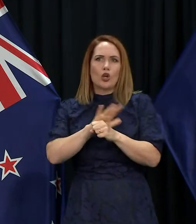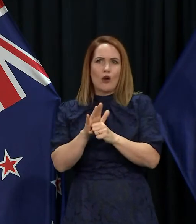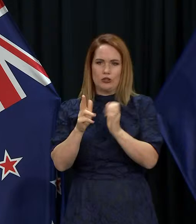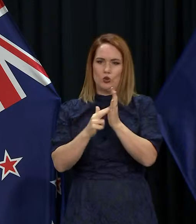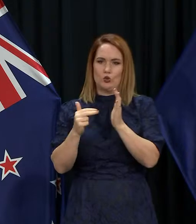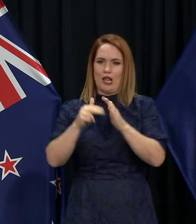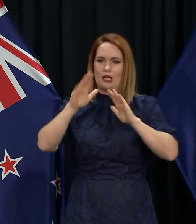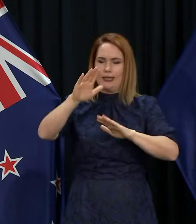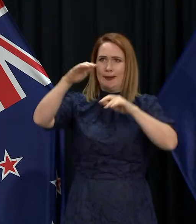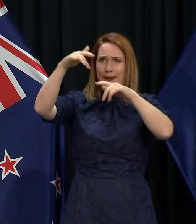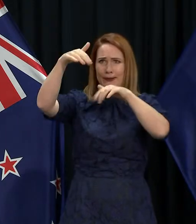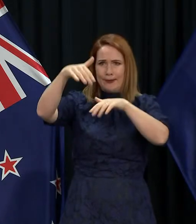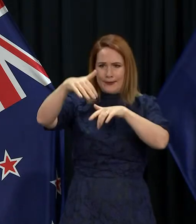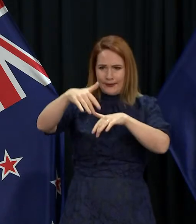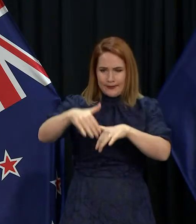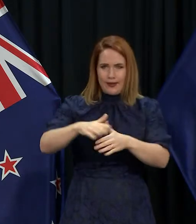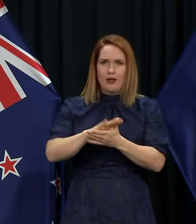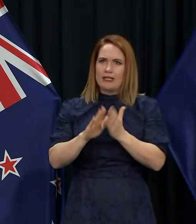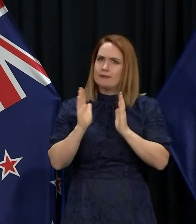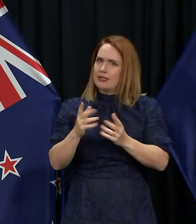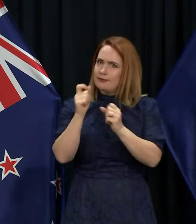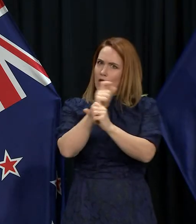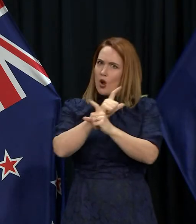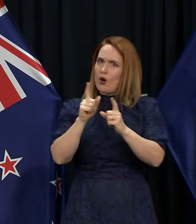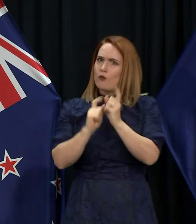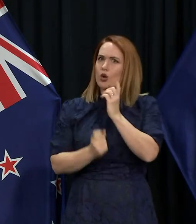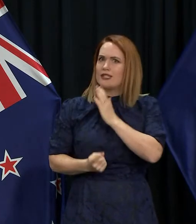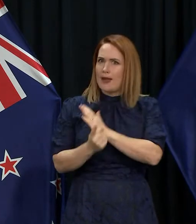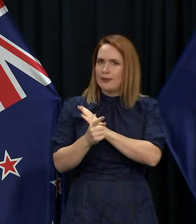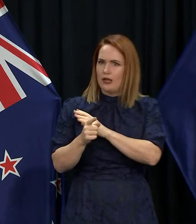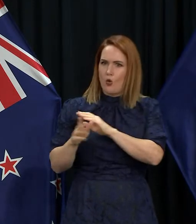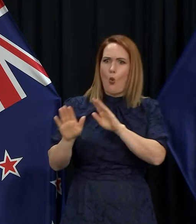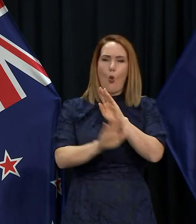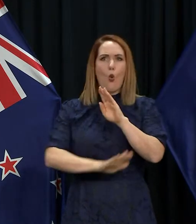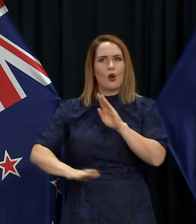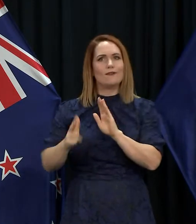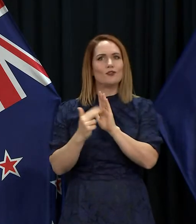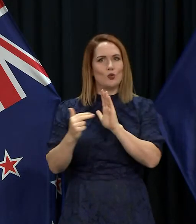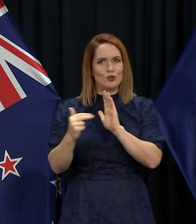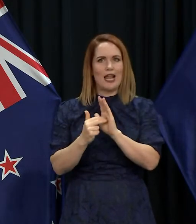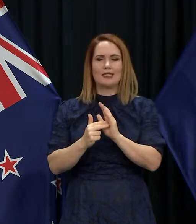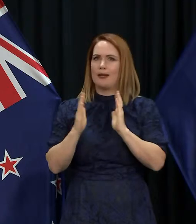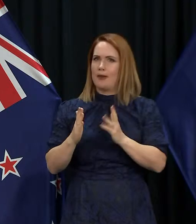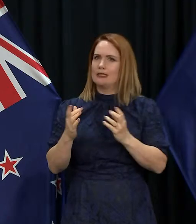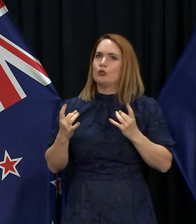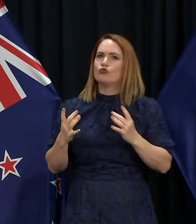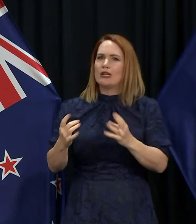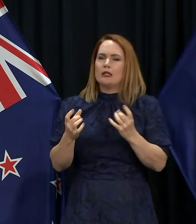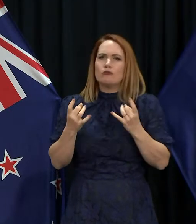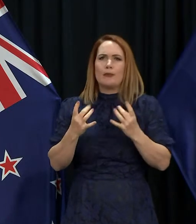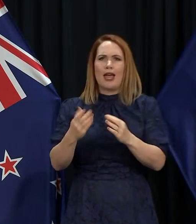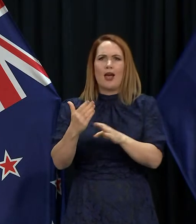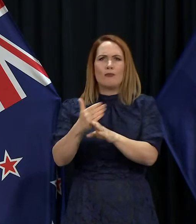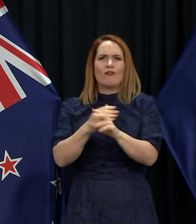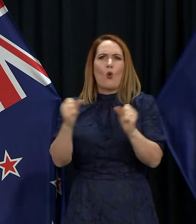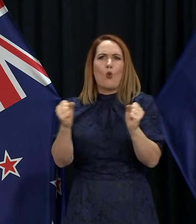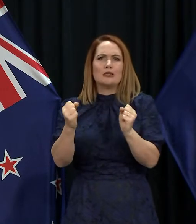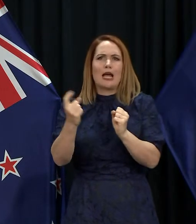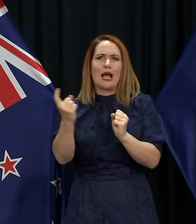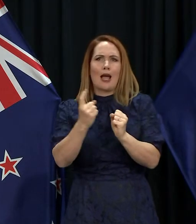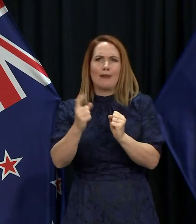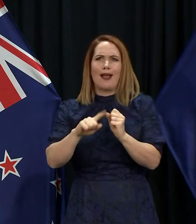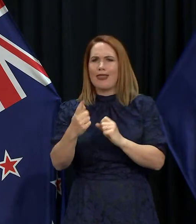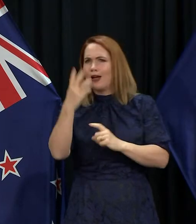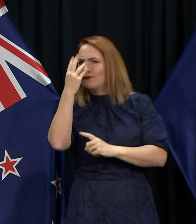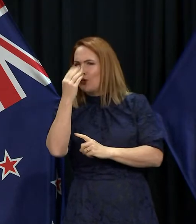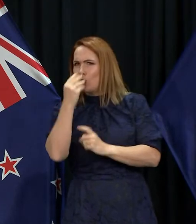healthcare nationally. We also need to help the system recover and be ready for the expected winter surge. To help